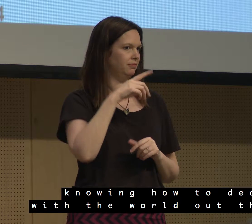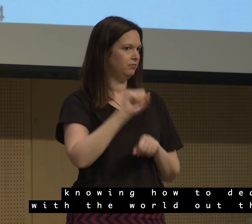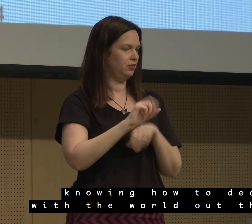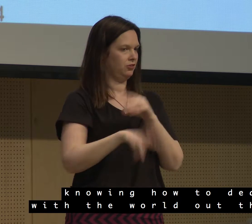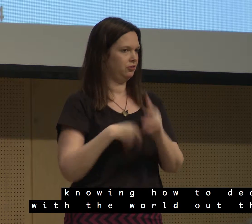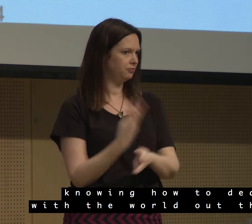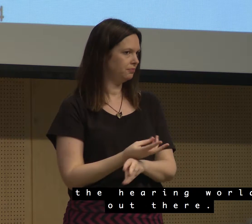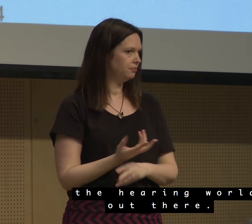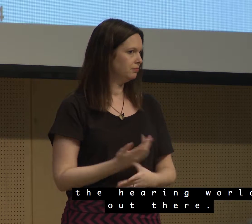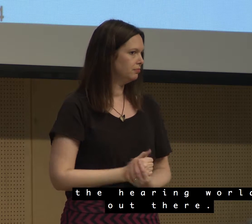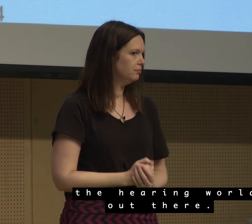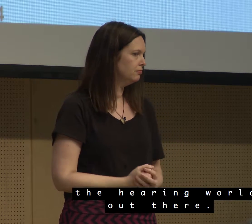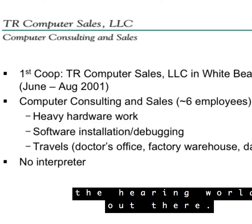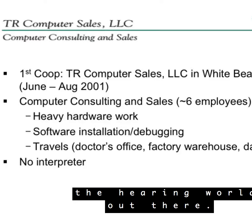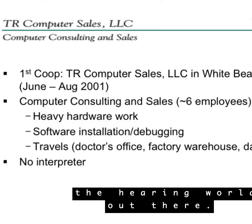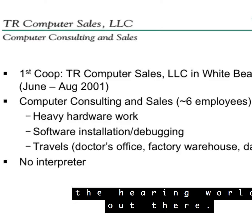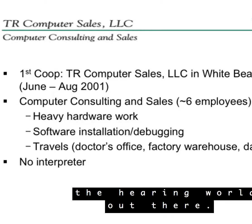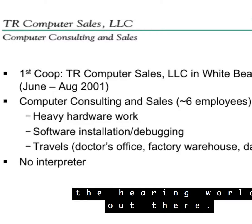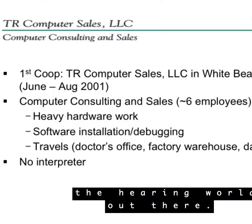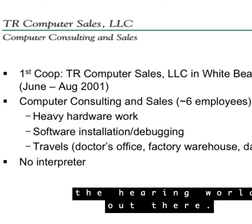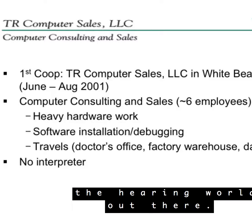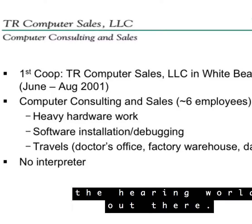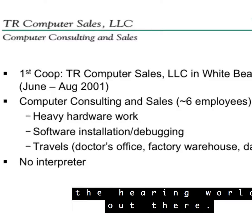with the world out there, the hearing world out there.